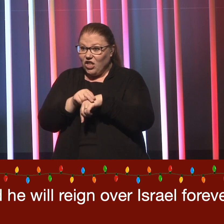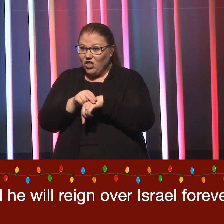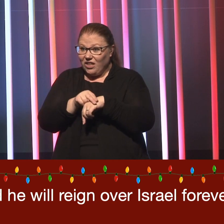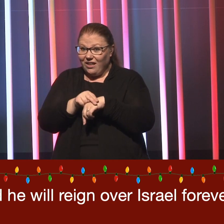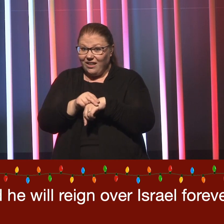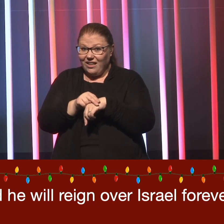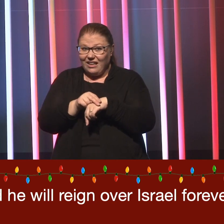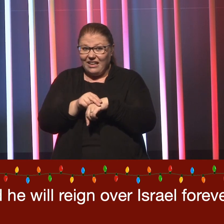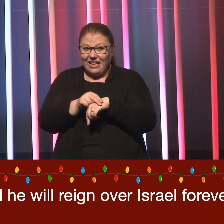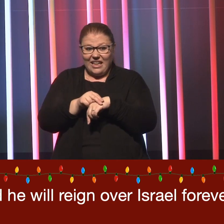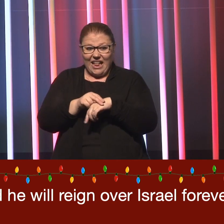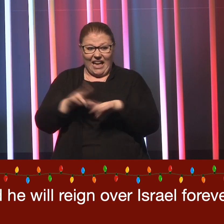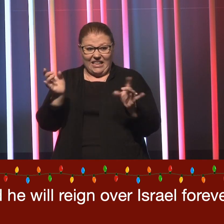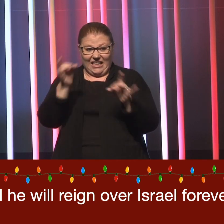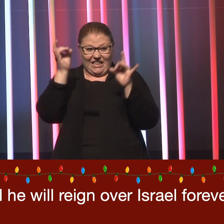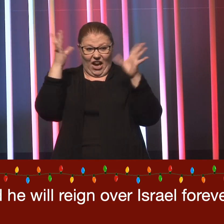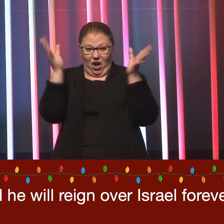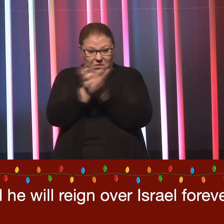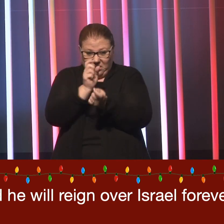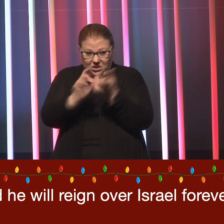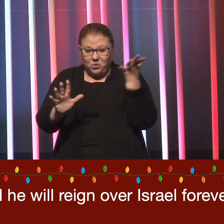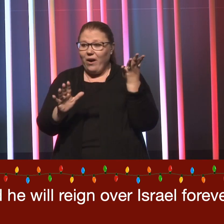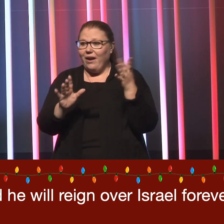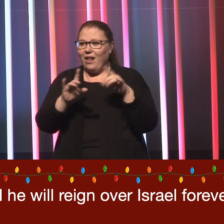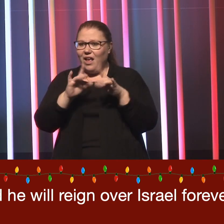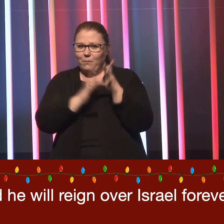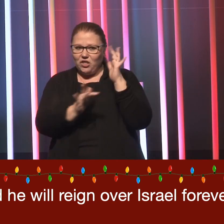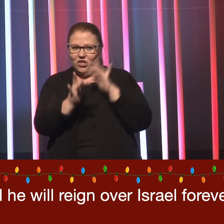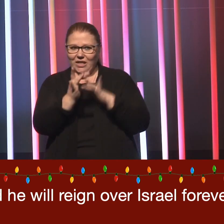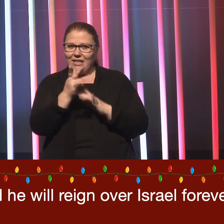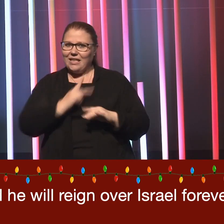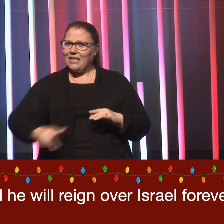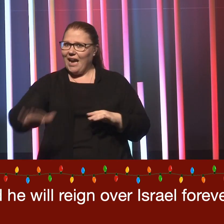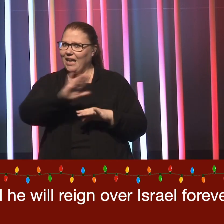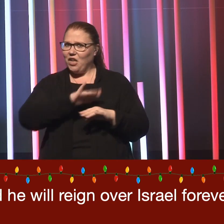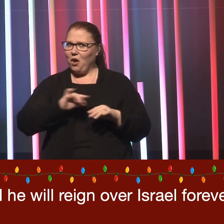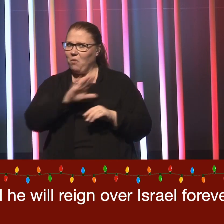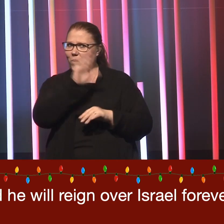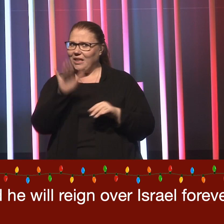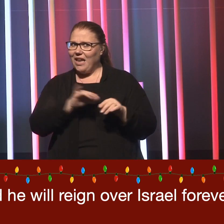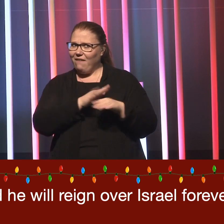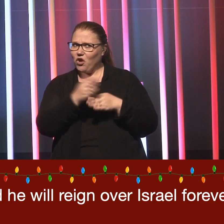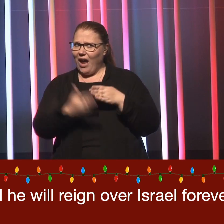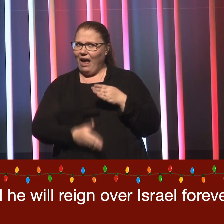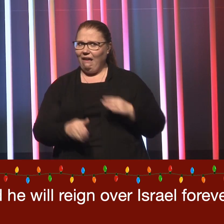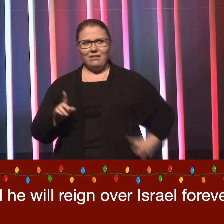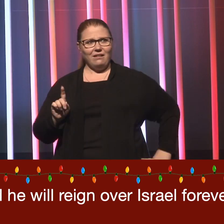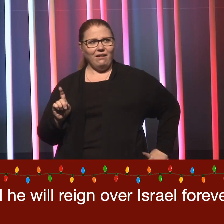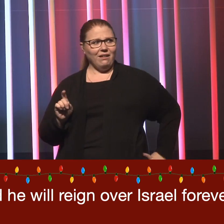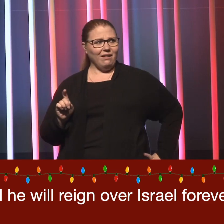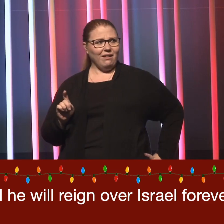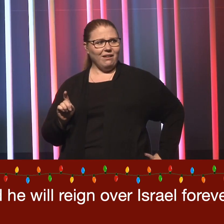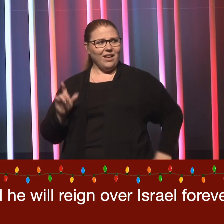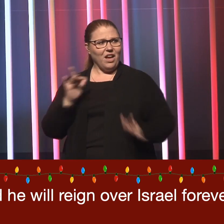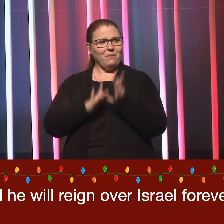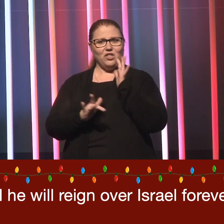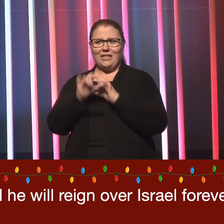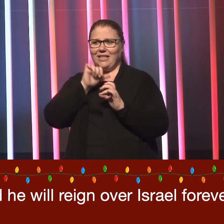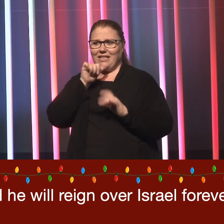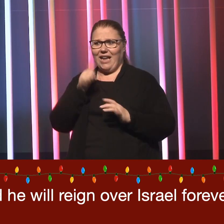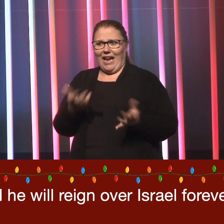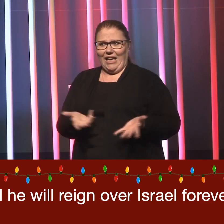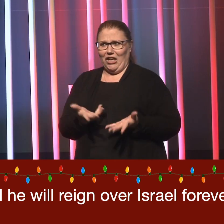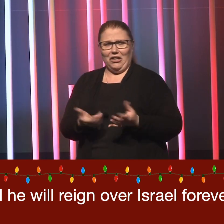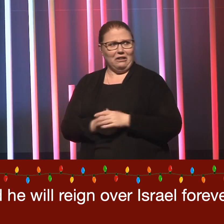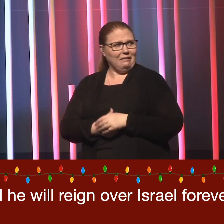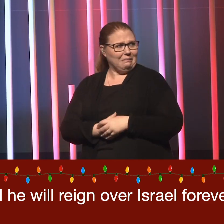in just as bad a shape as it's ever been. Yet Jesus' kingdom will never end. But Jesus is not